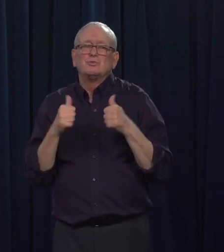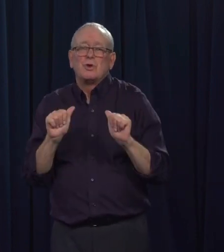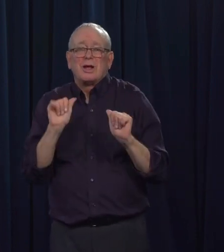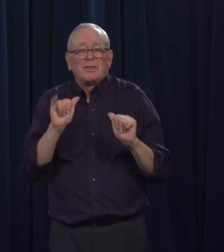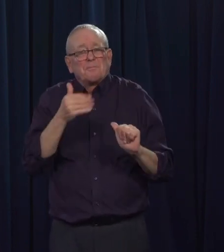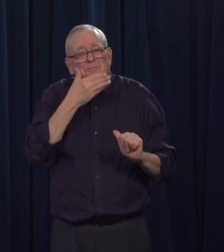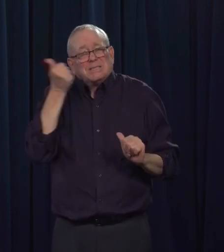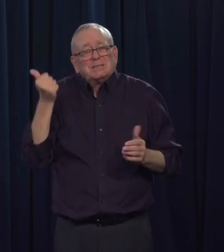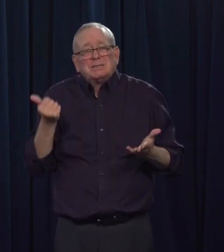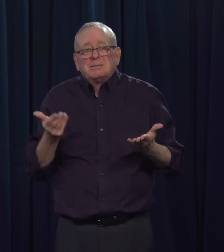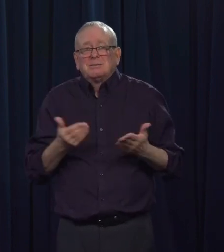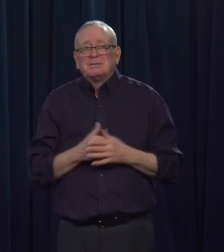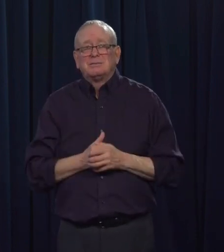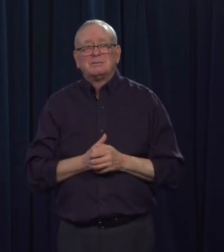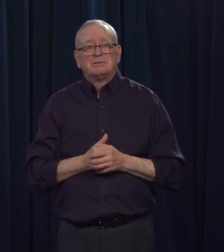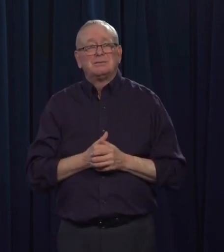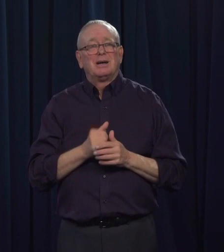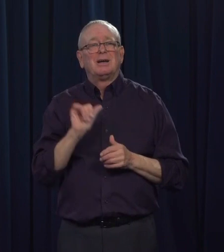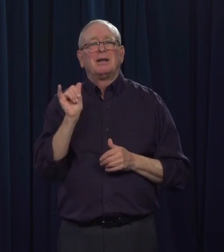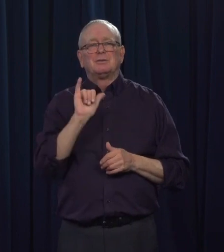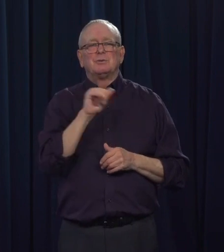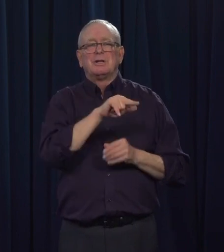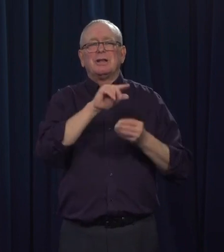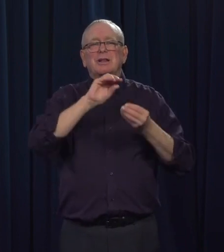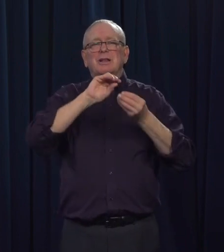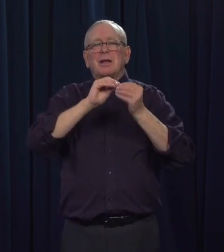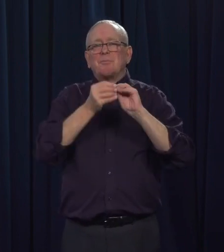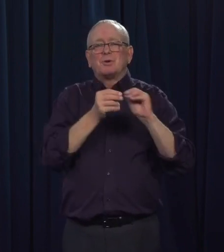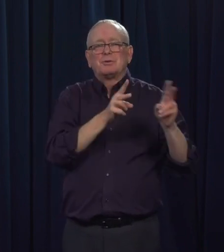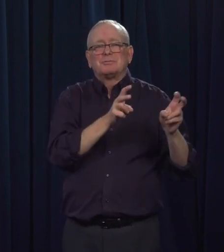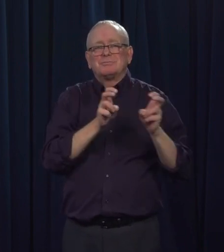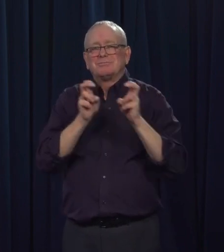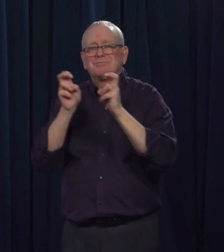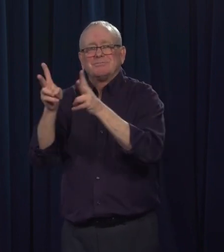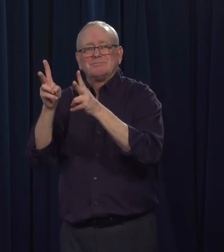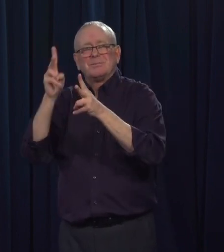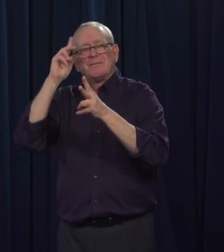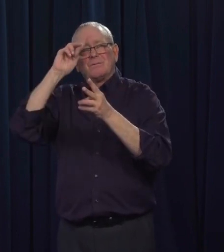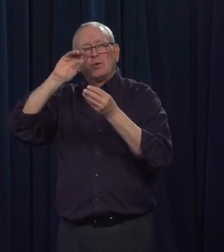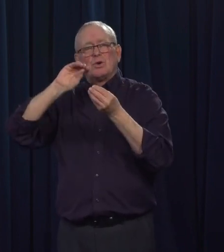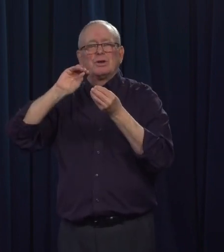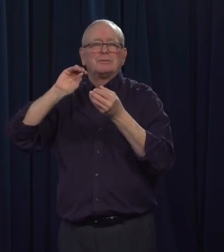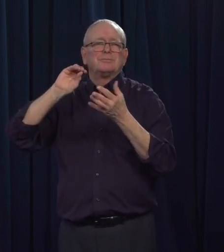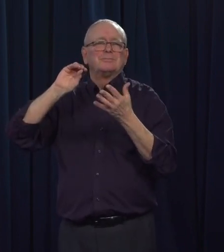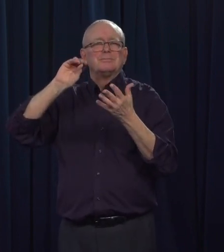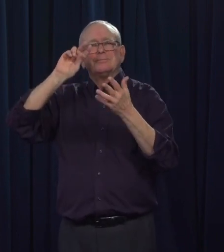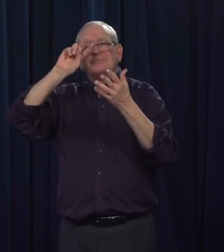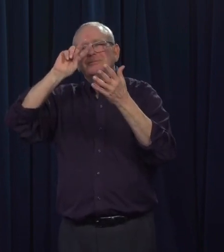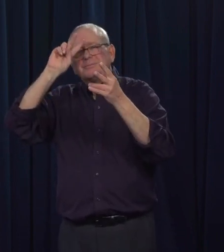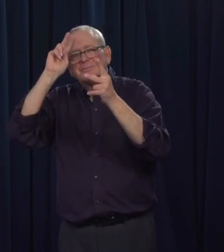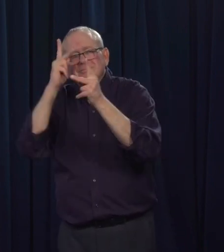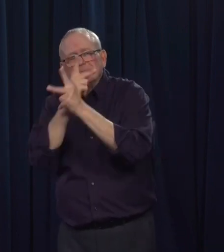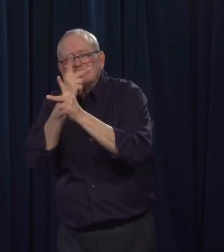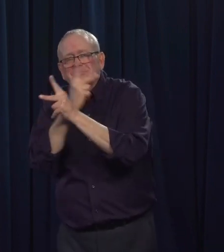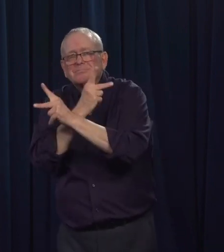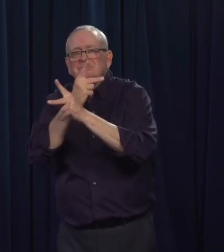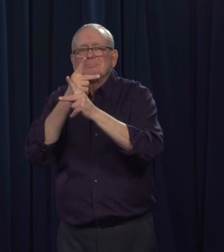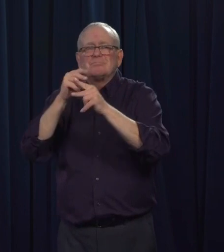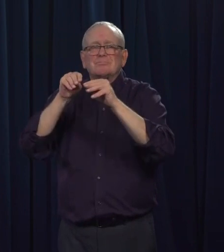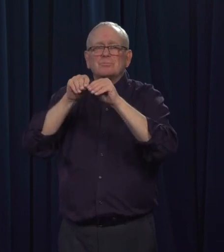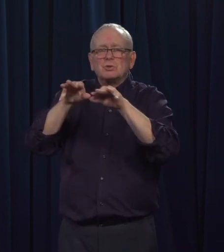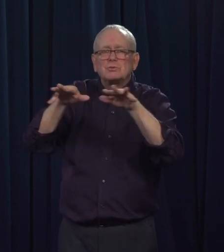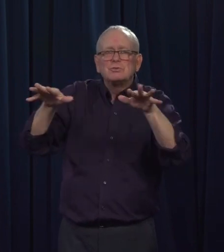our results and our positive tests in a couple of different arenas, because we know that when